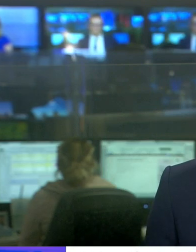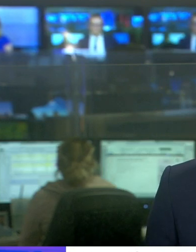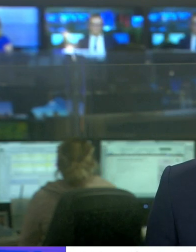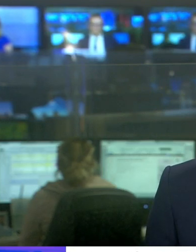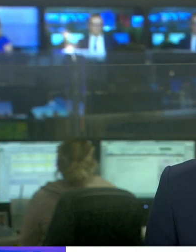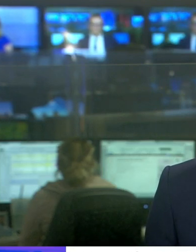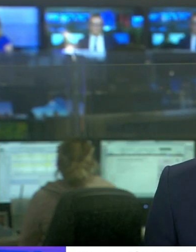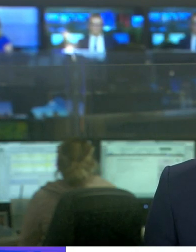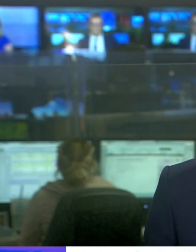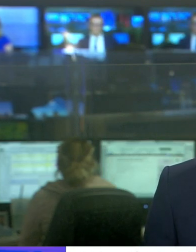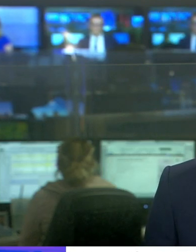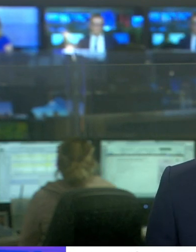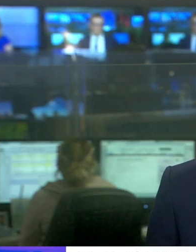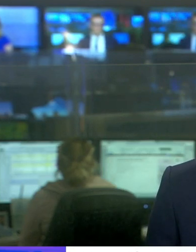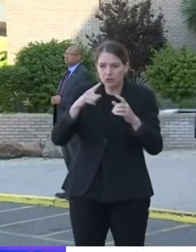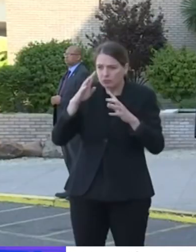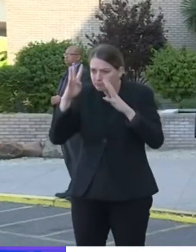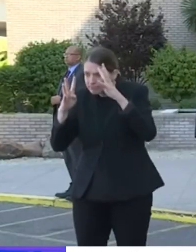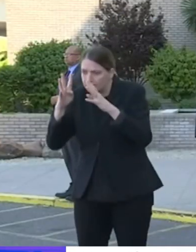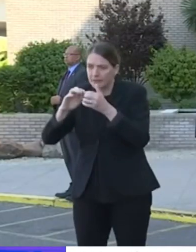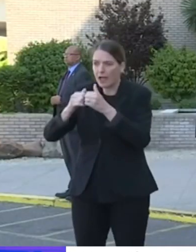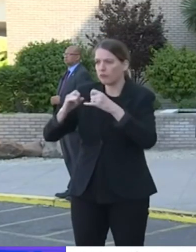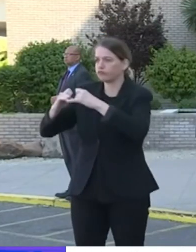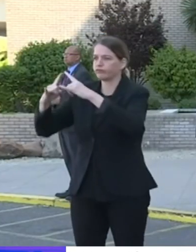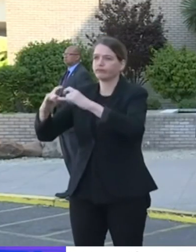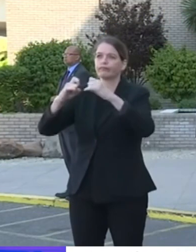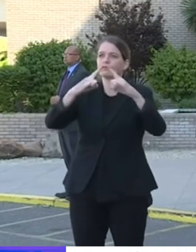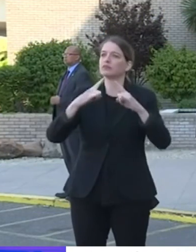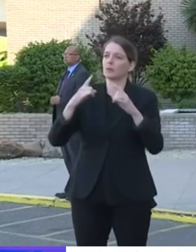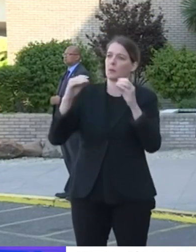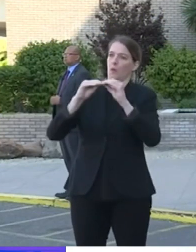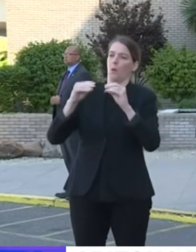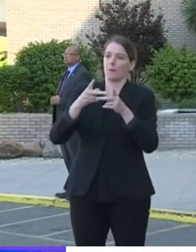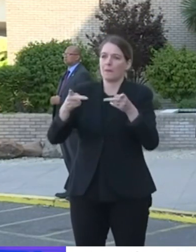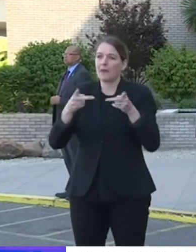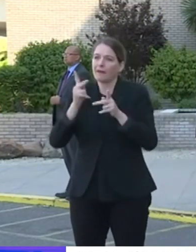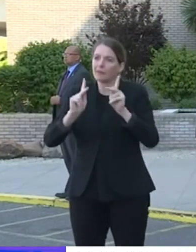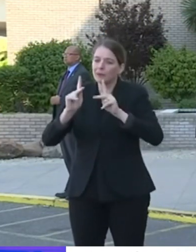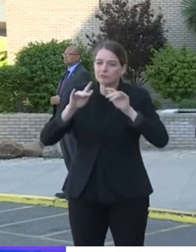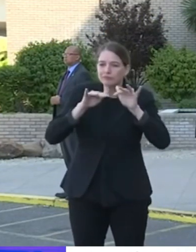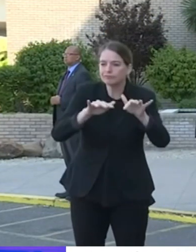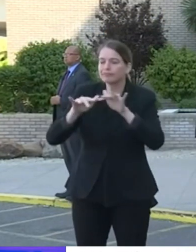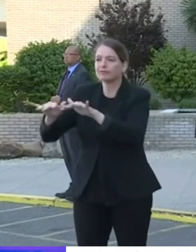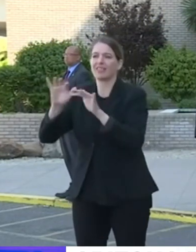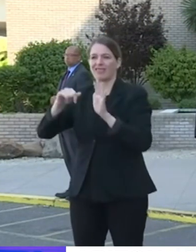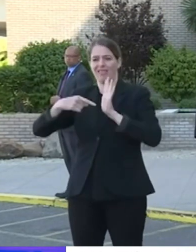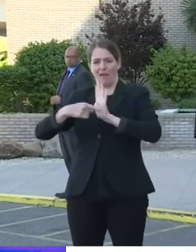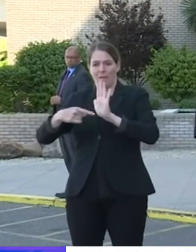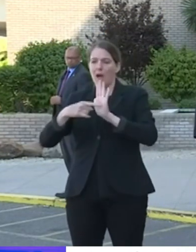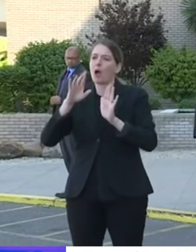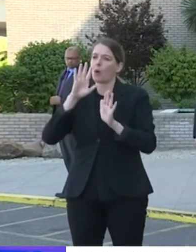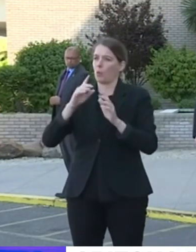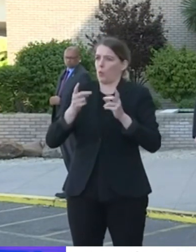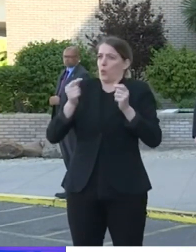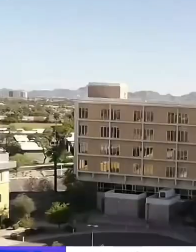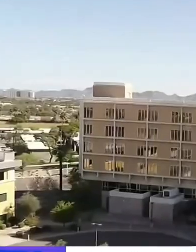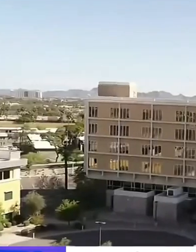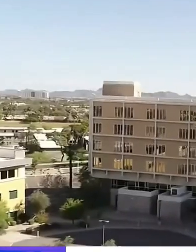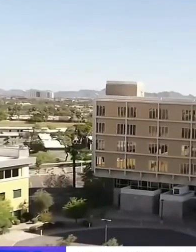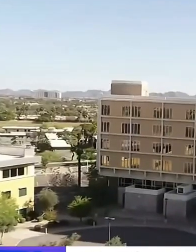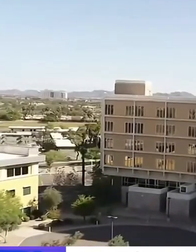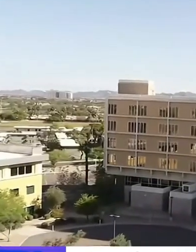hospitals and healthcare system. If you remember back in April, Governor Ducey and Dr. Christ stood in front of the facility that was closed back in 2019 and